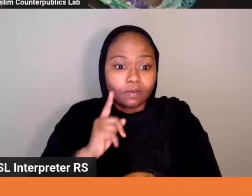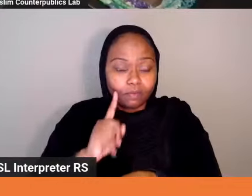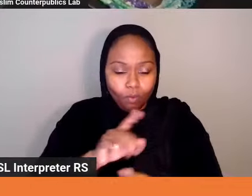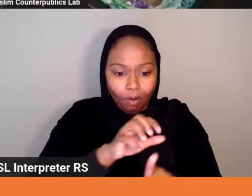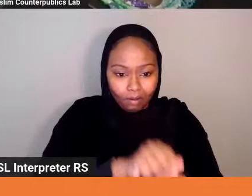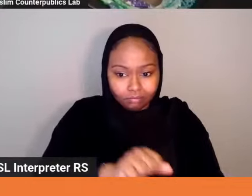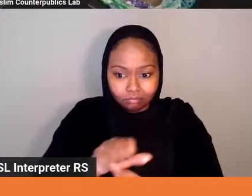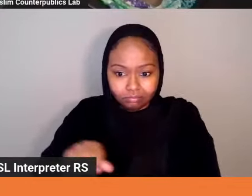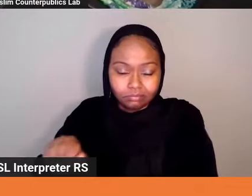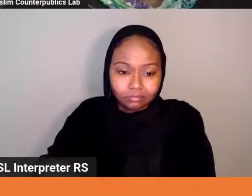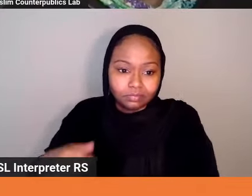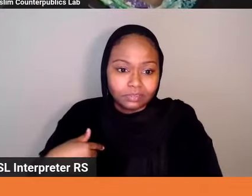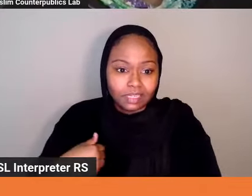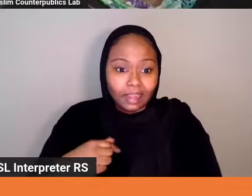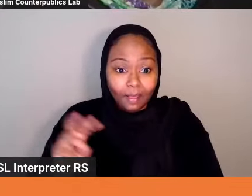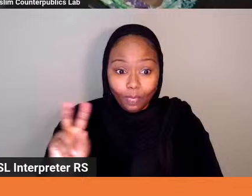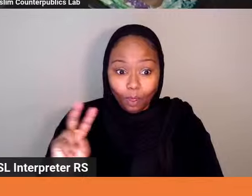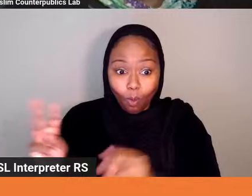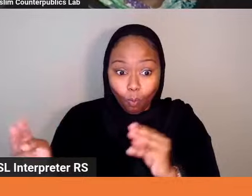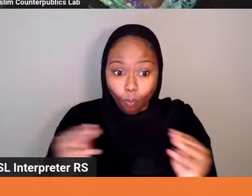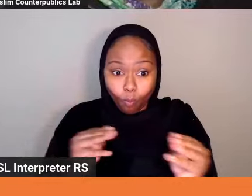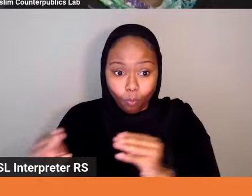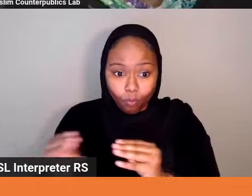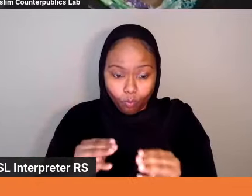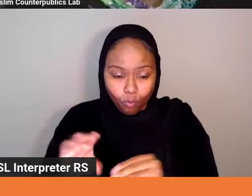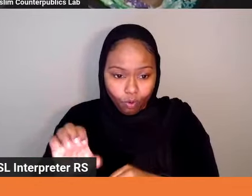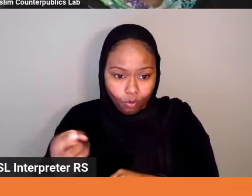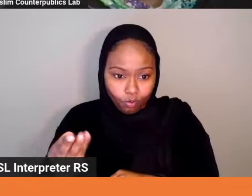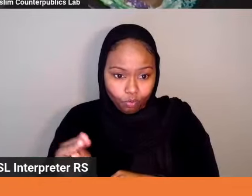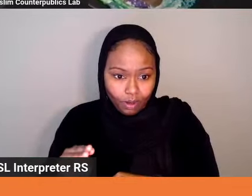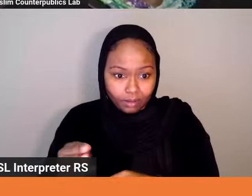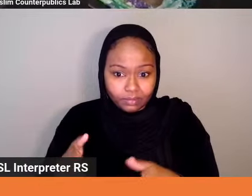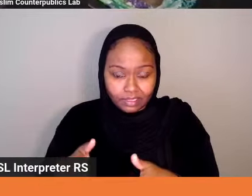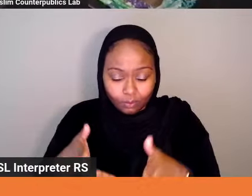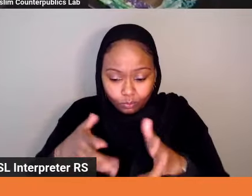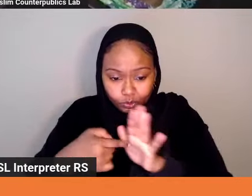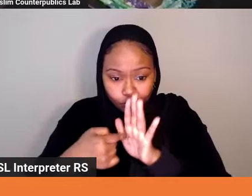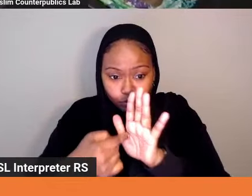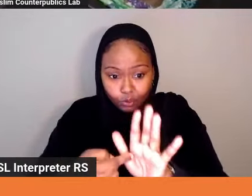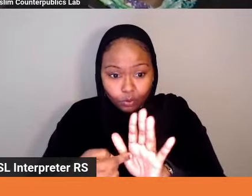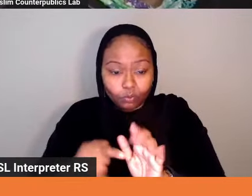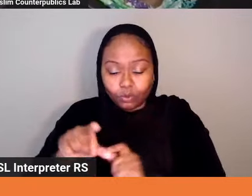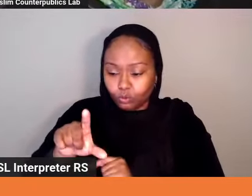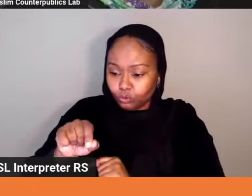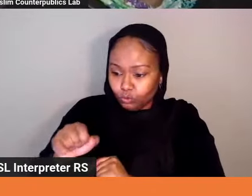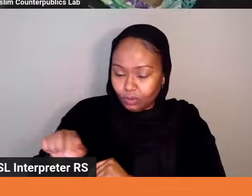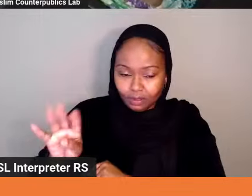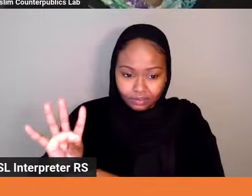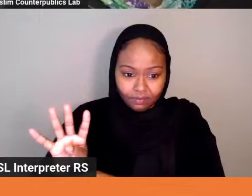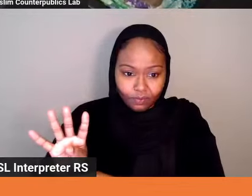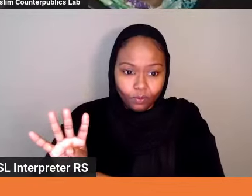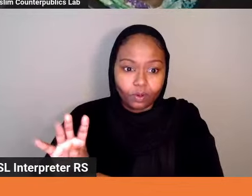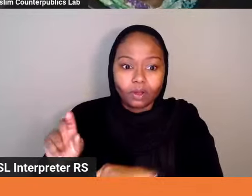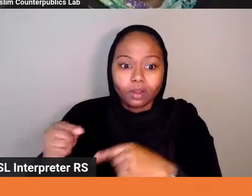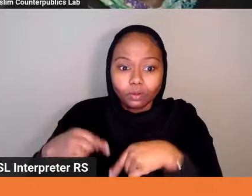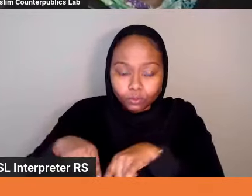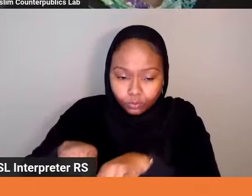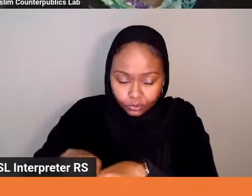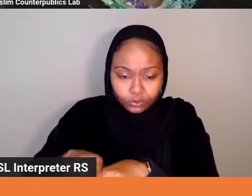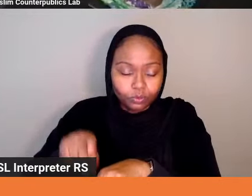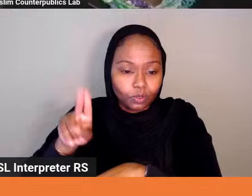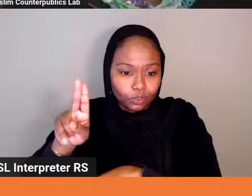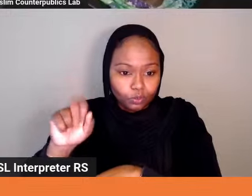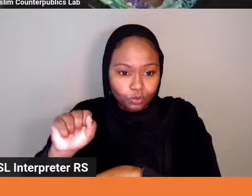When the photos of the war crimes committed at Abu Ghraib were released in 2004, it was during a period of heightened U.S. intervention and